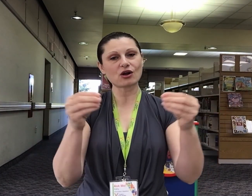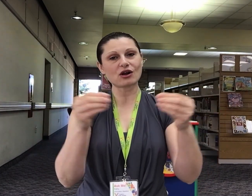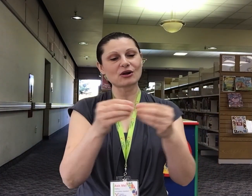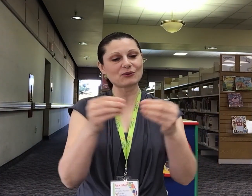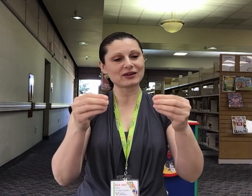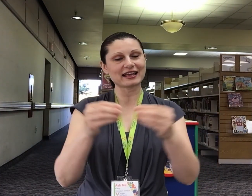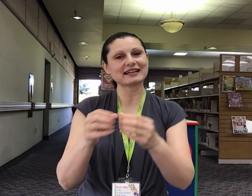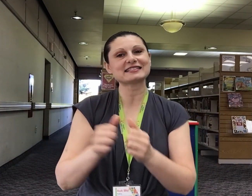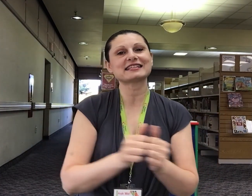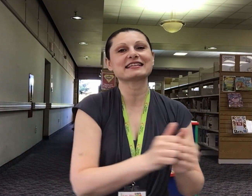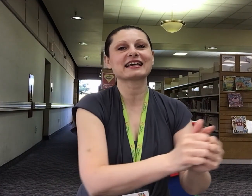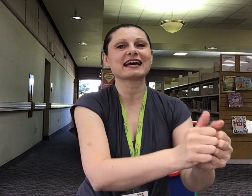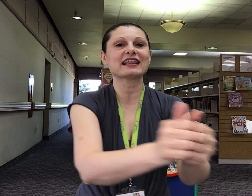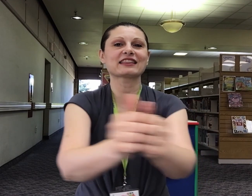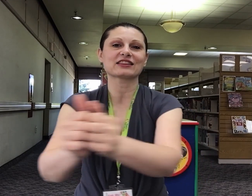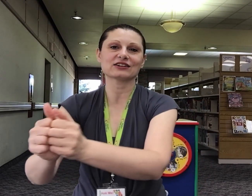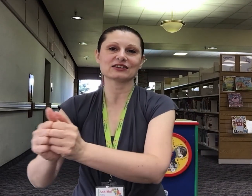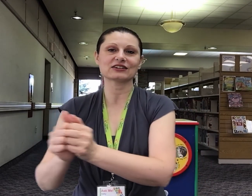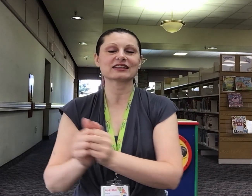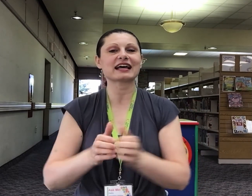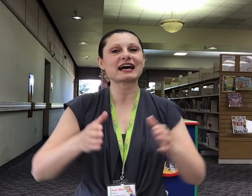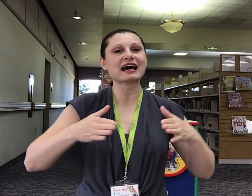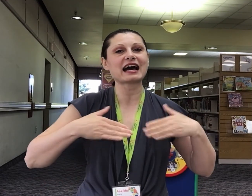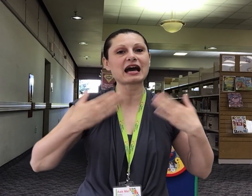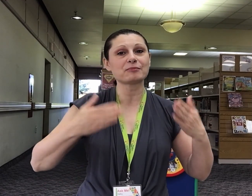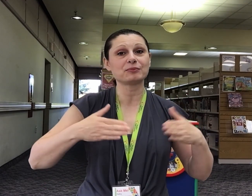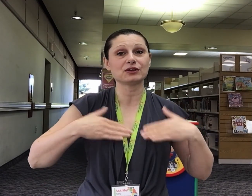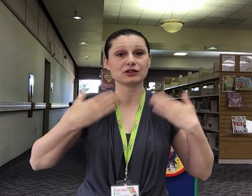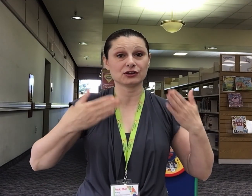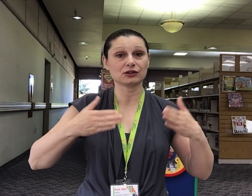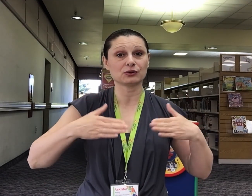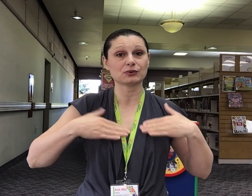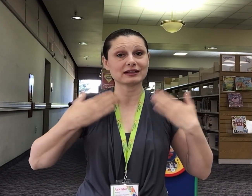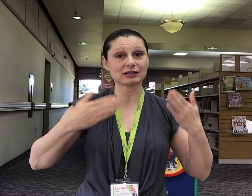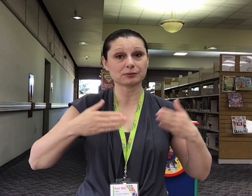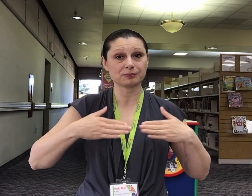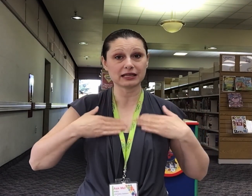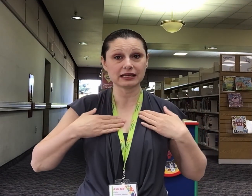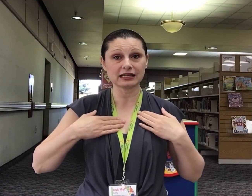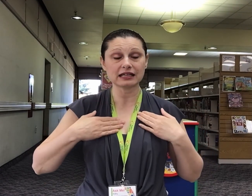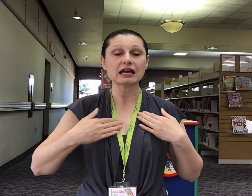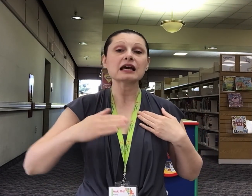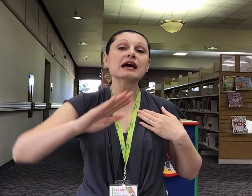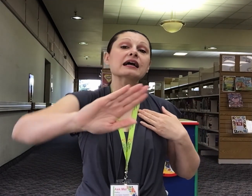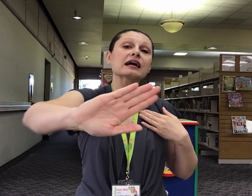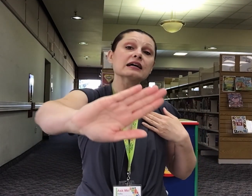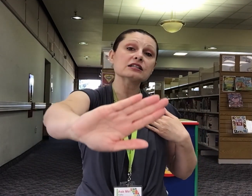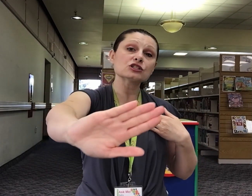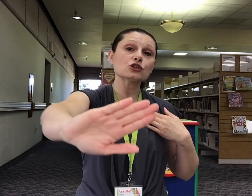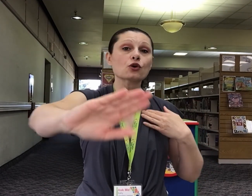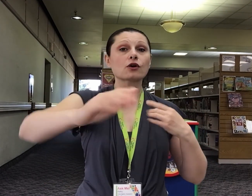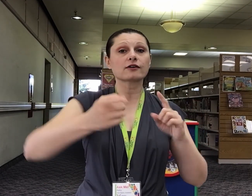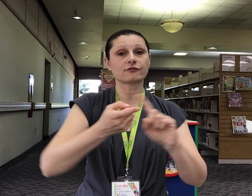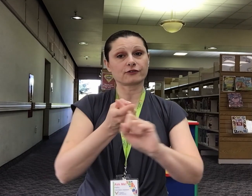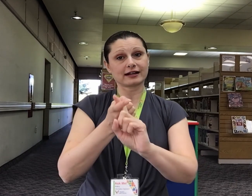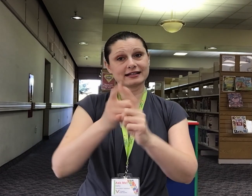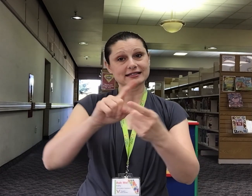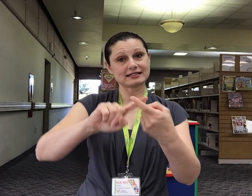more we get together, the happier we'll be. 'Cause your friends